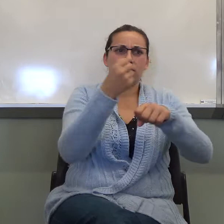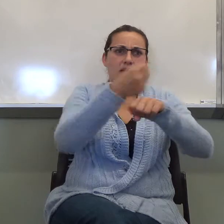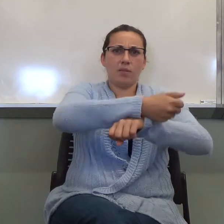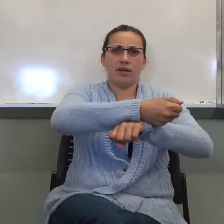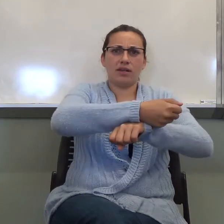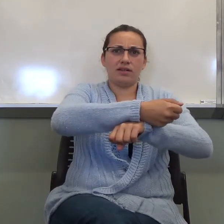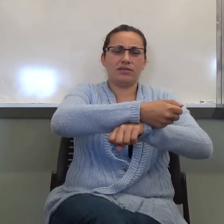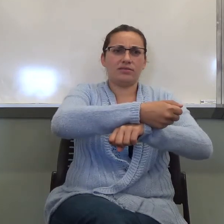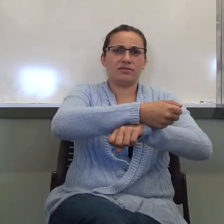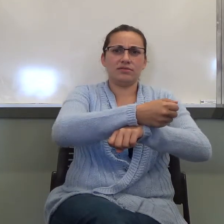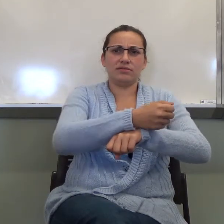That's this one.